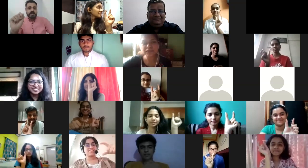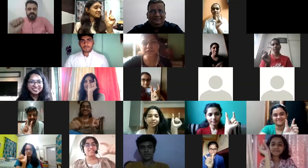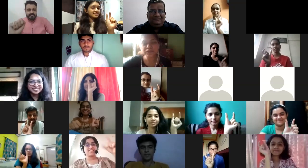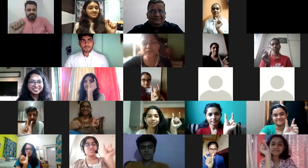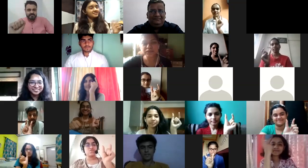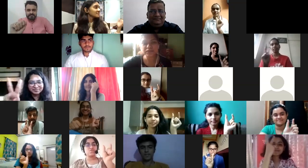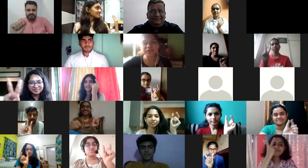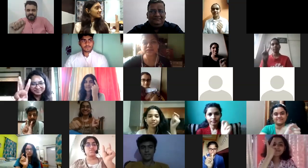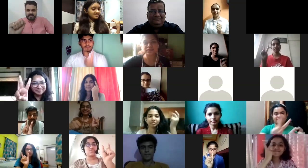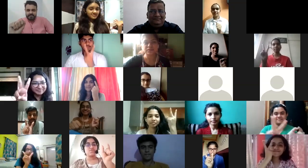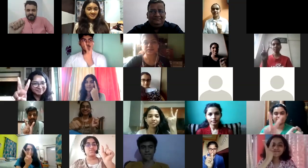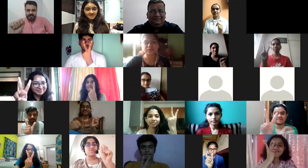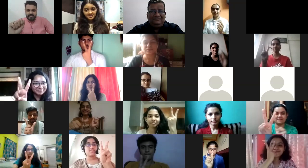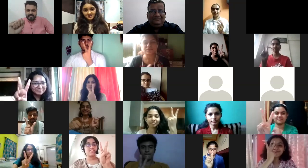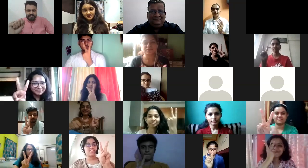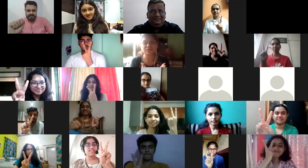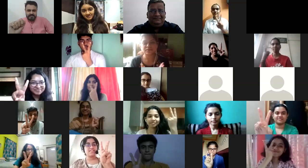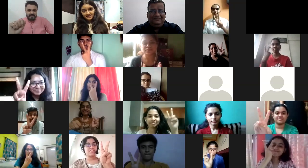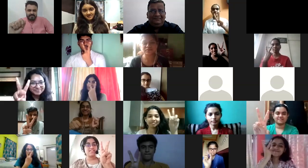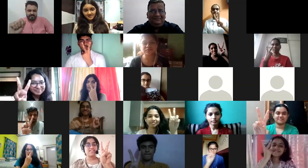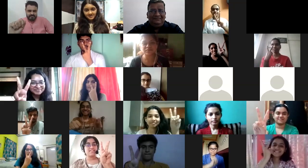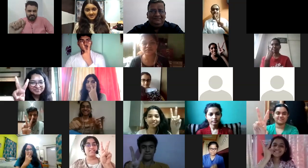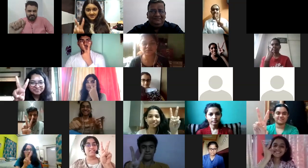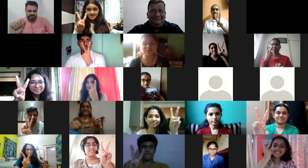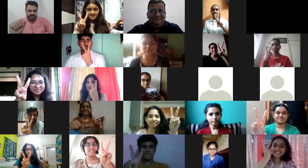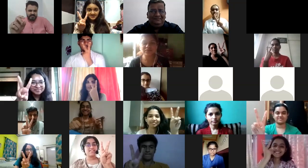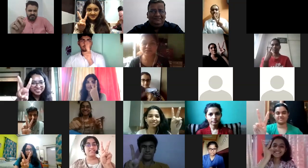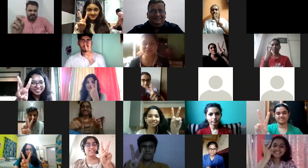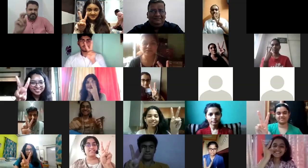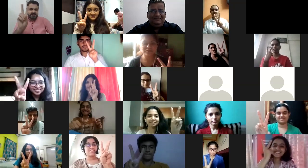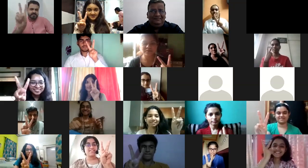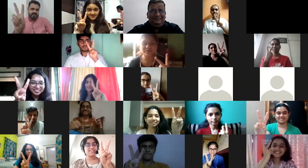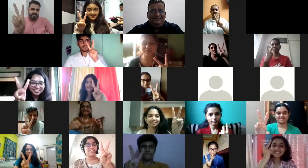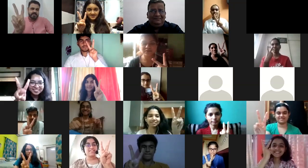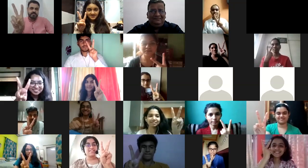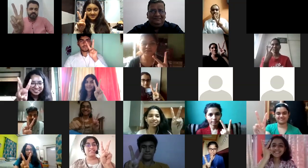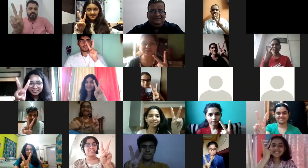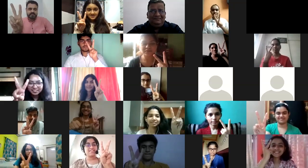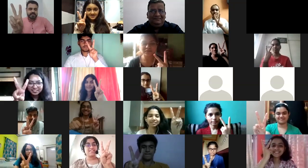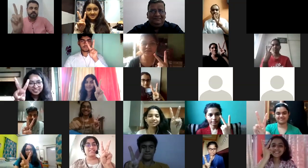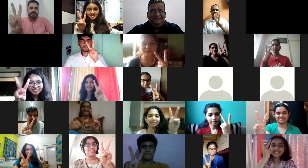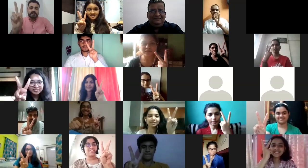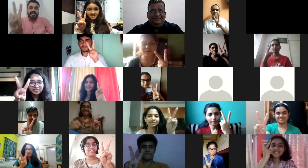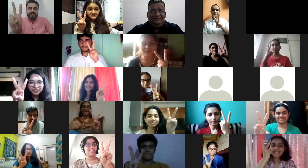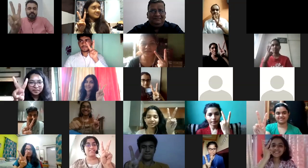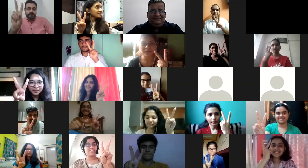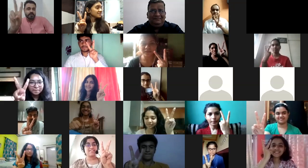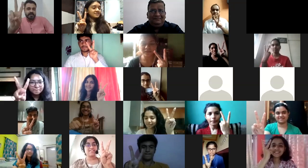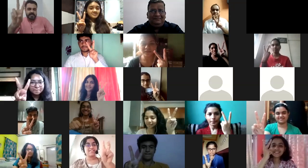V. Simple letter. Yes. This is V. This is how we send victory. You know, V for victory. V